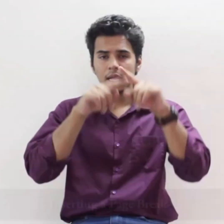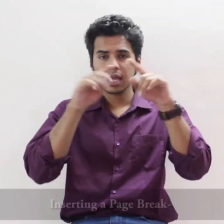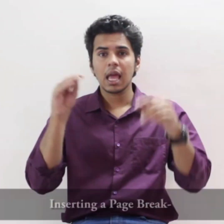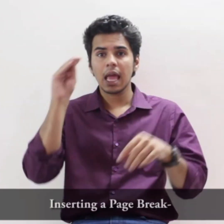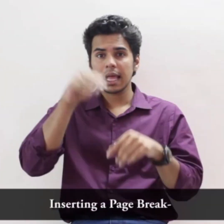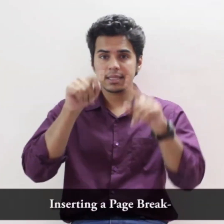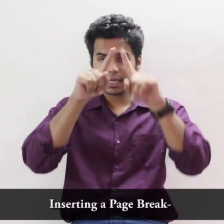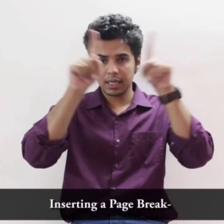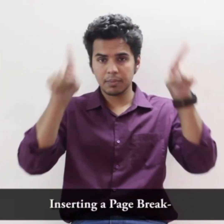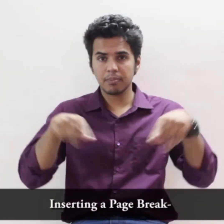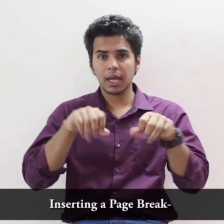Inserting a page break.